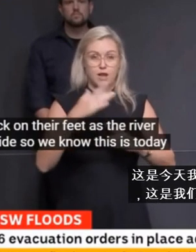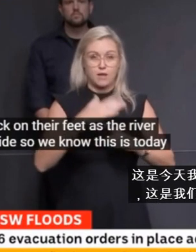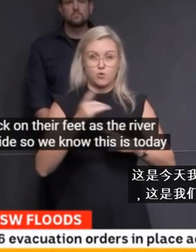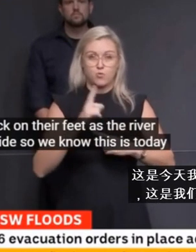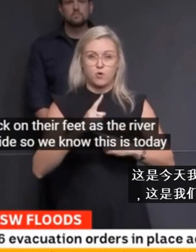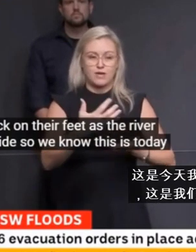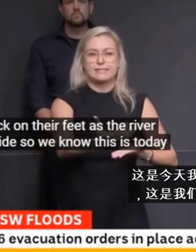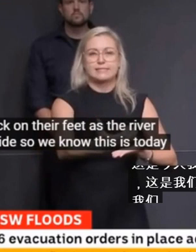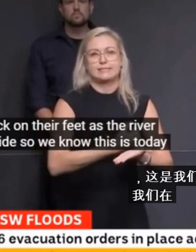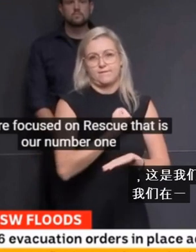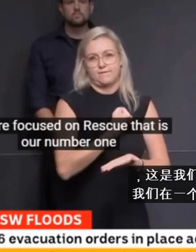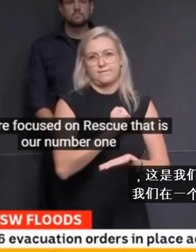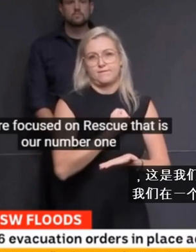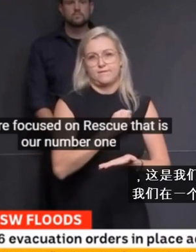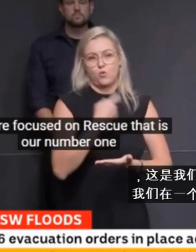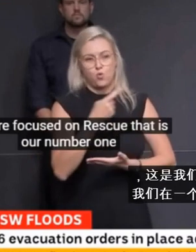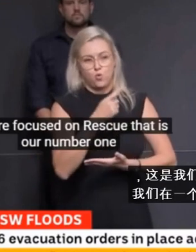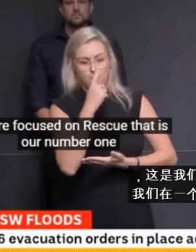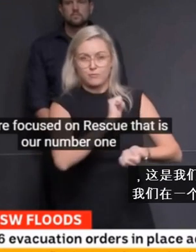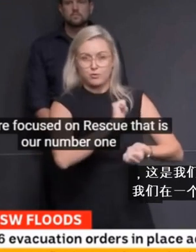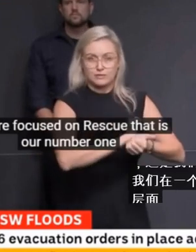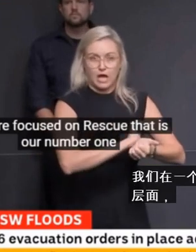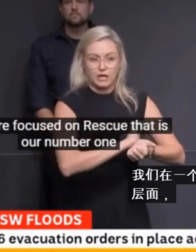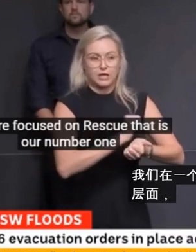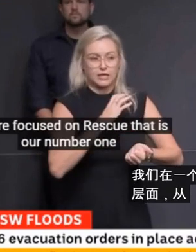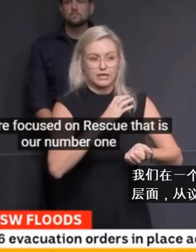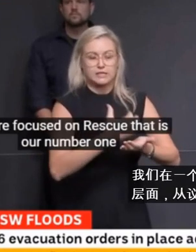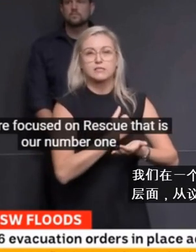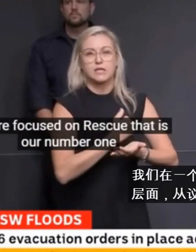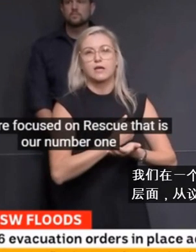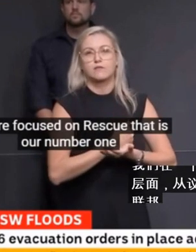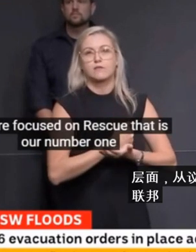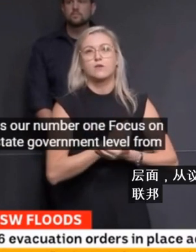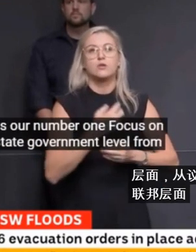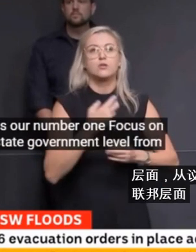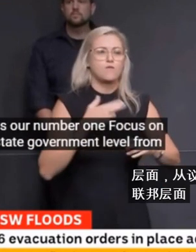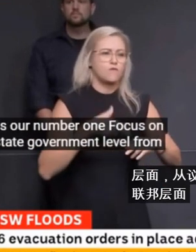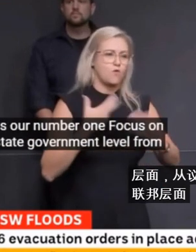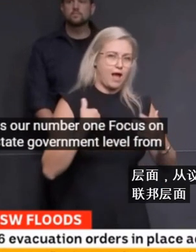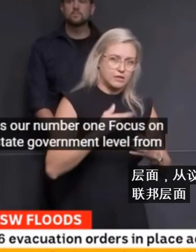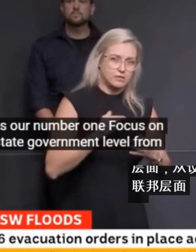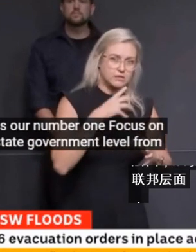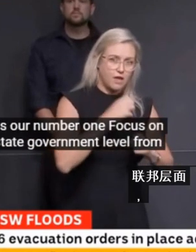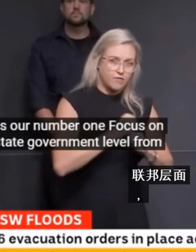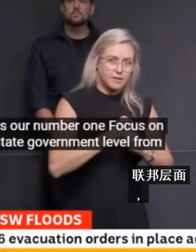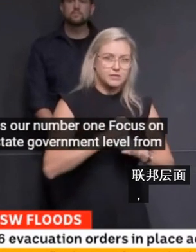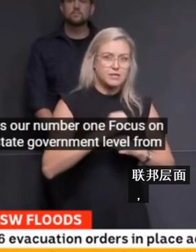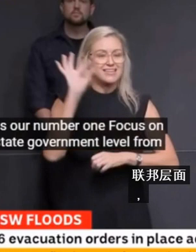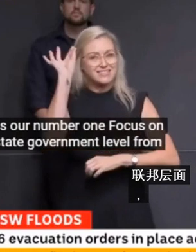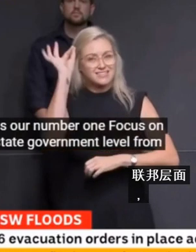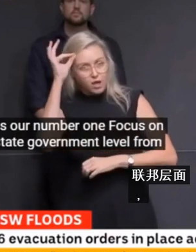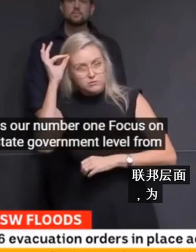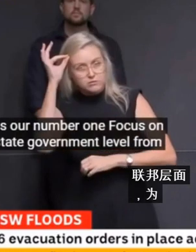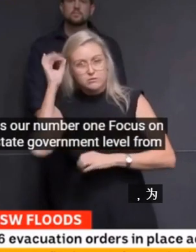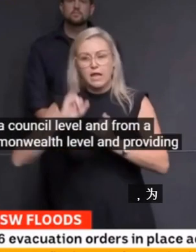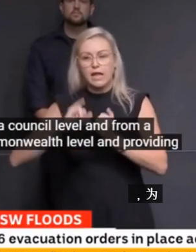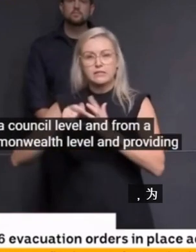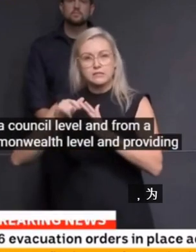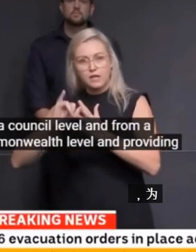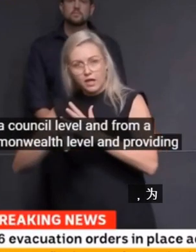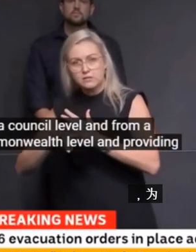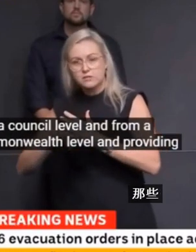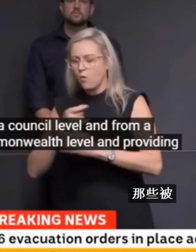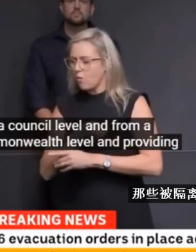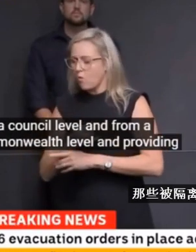one. That is our number one focus from a state government level, from a council level, and from a Commonwealth level, and providing care and support for those